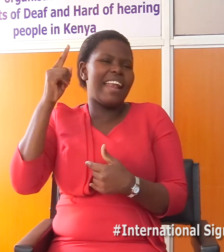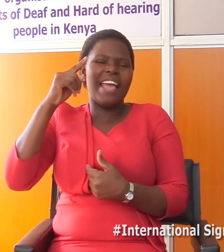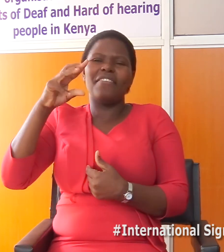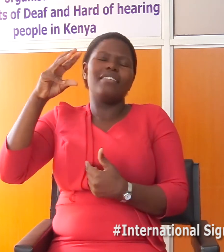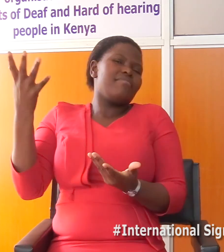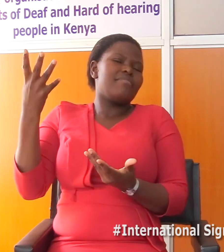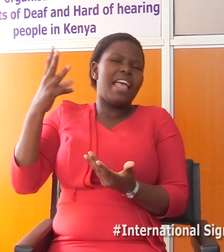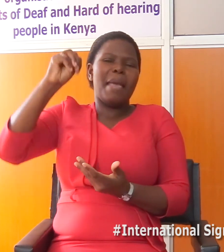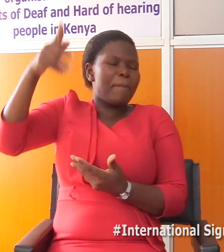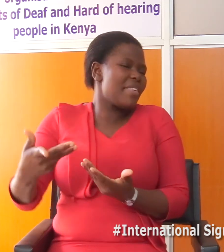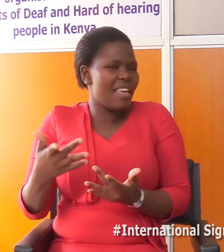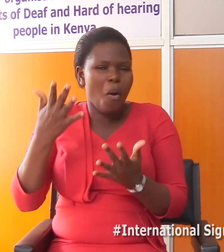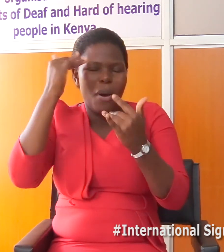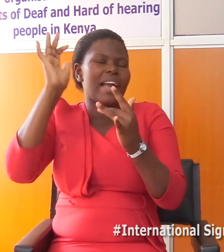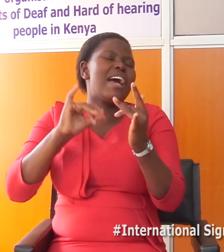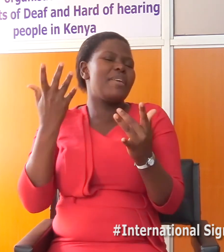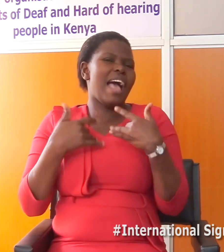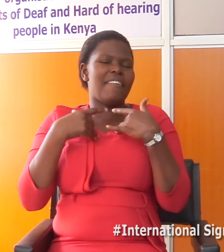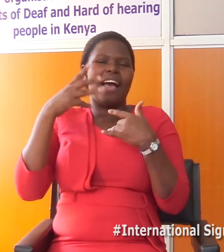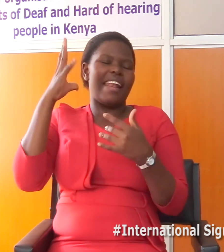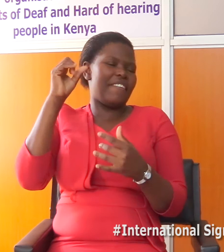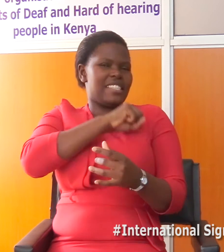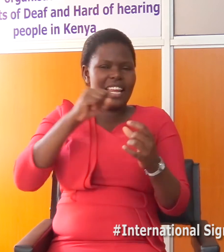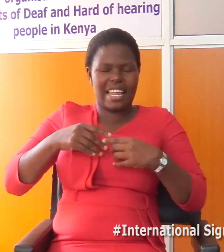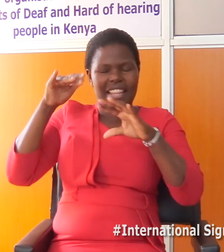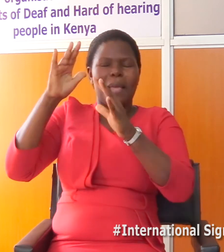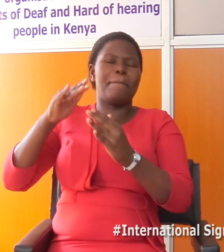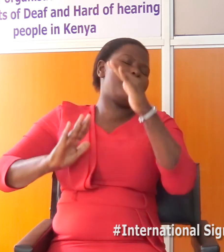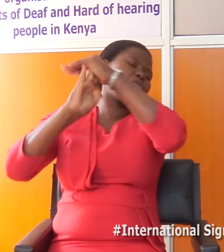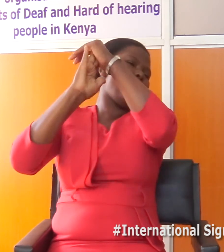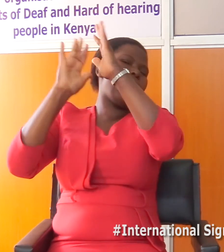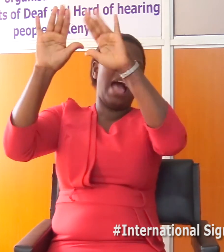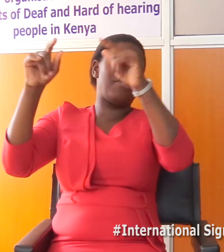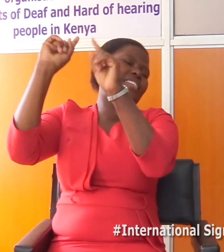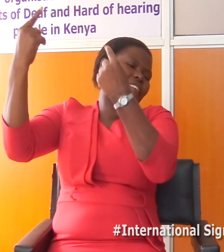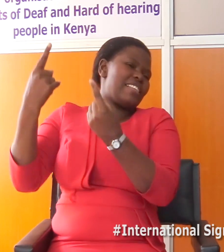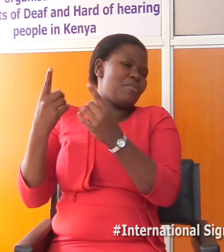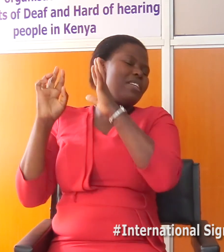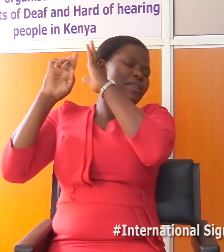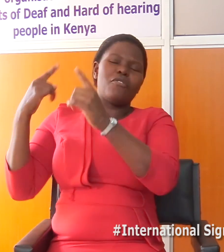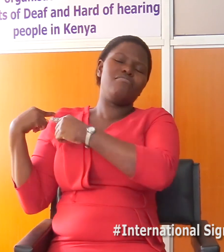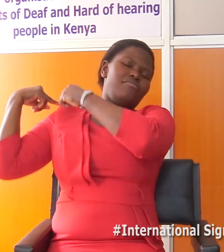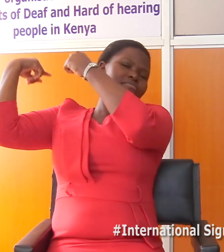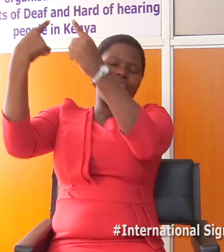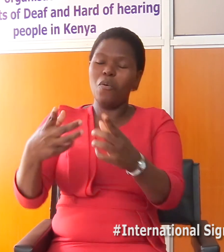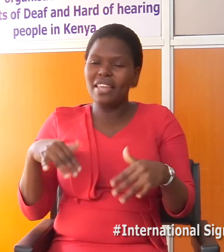with disabilities. The institutions have to collaborate and foster relations for the well-being of the groups of people they